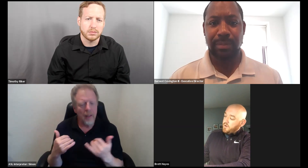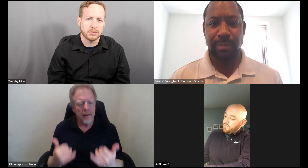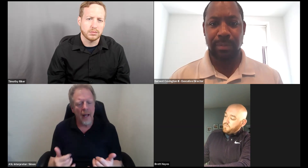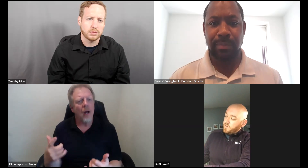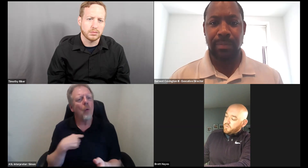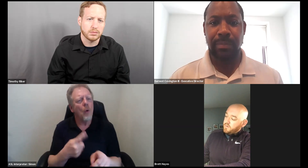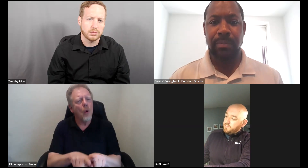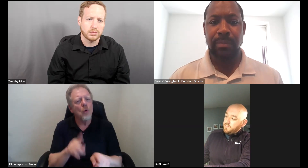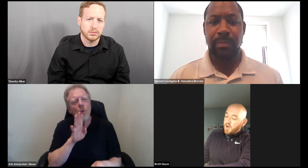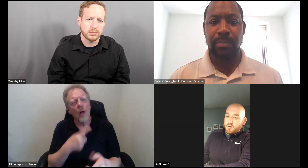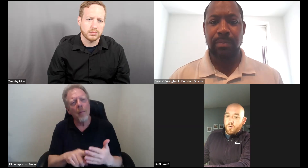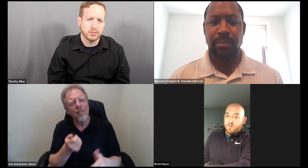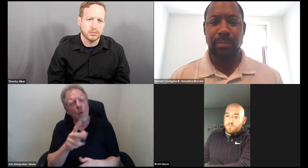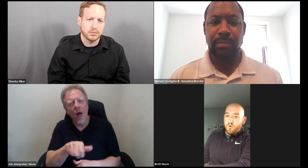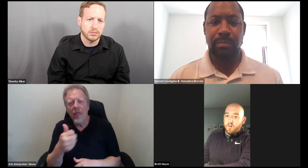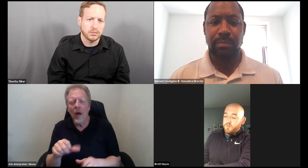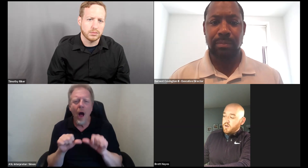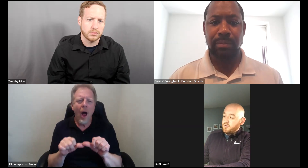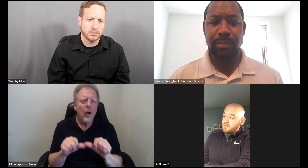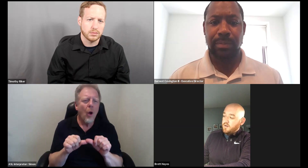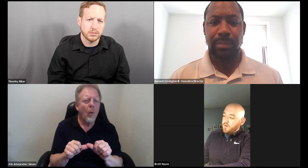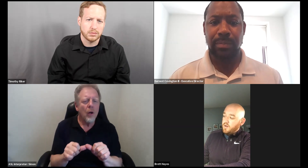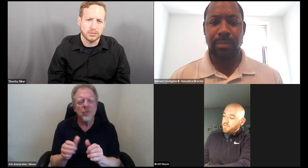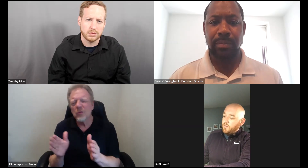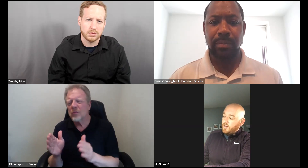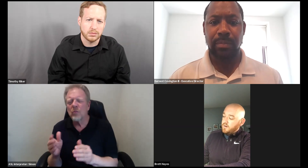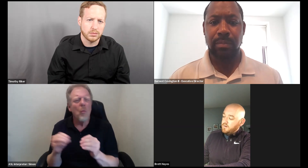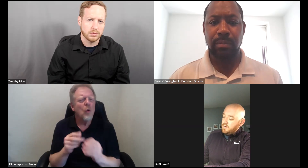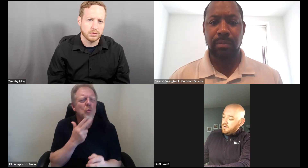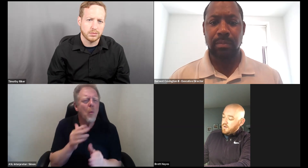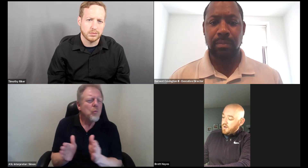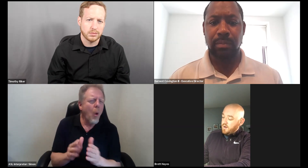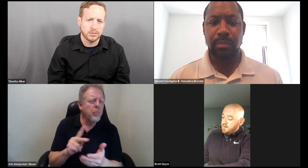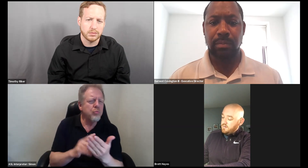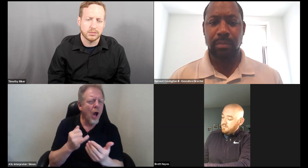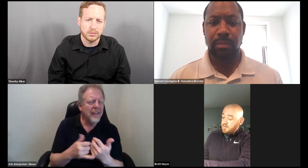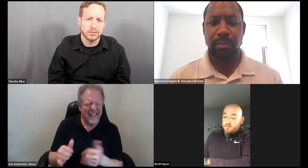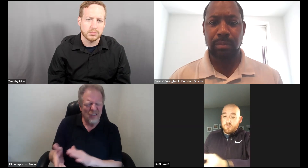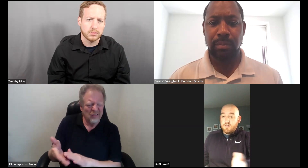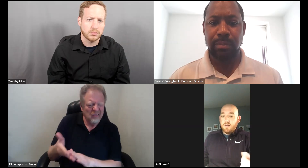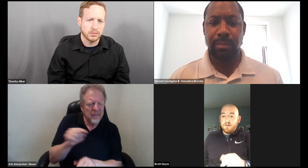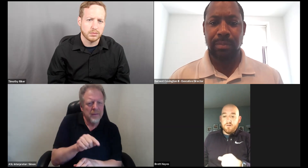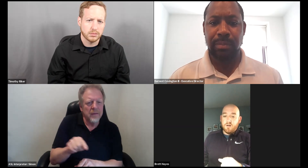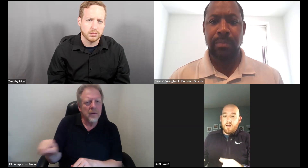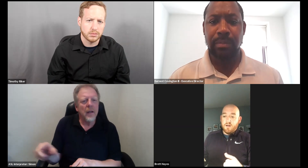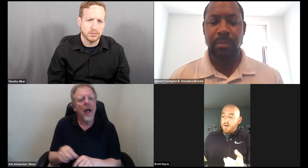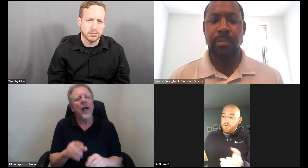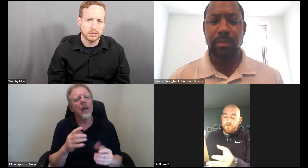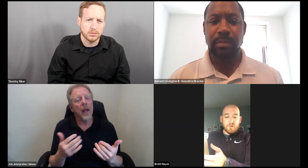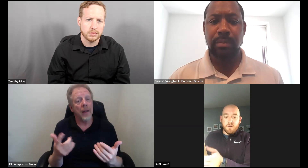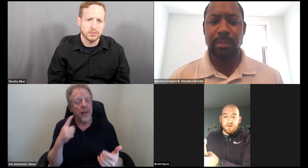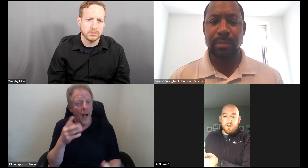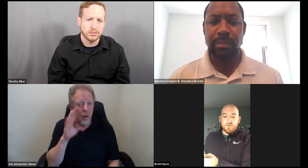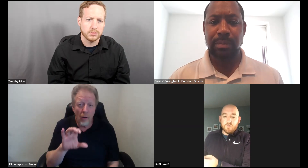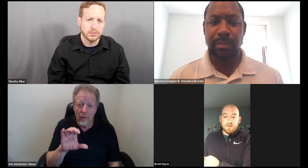talked about a few other ongoing smaller projects that we have going on. And since Christine is here today, I don't know